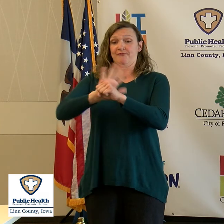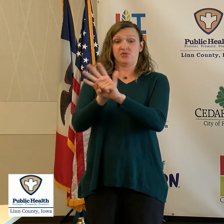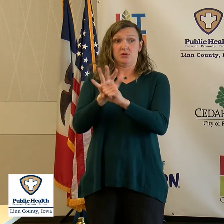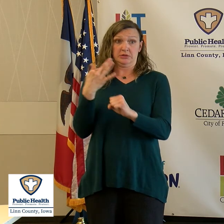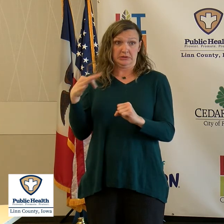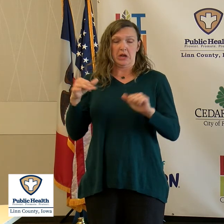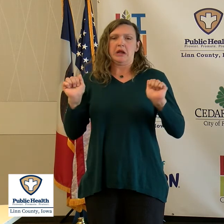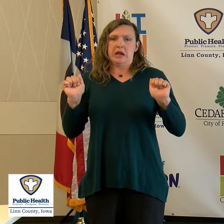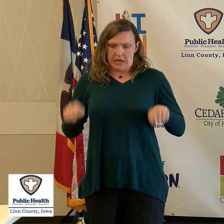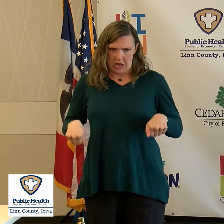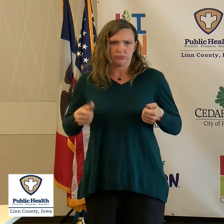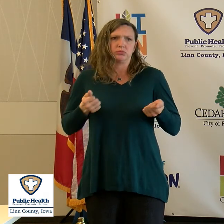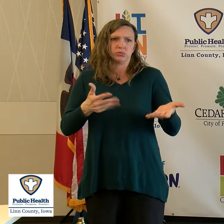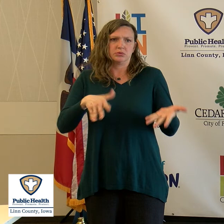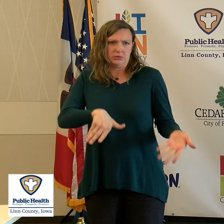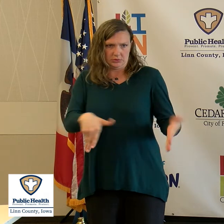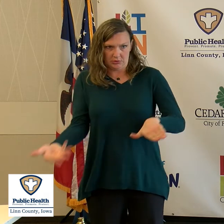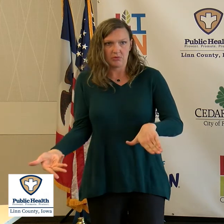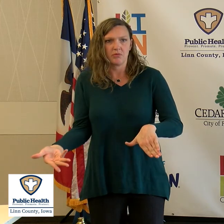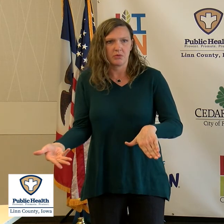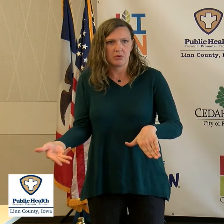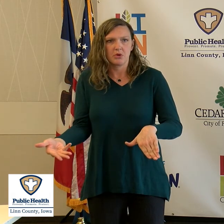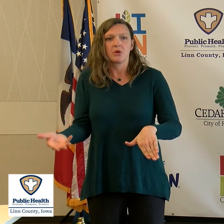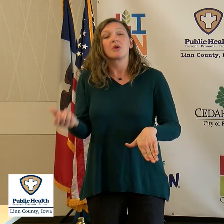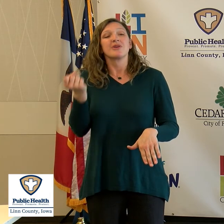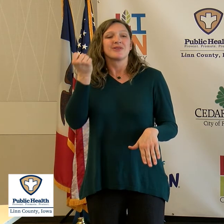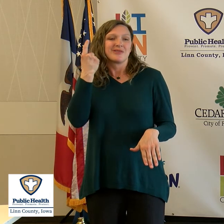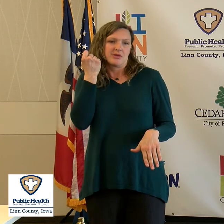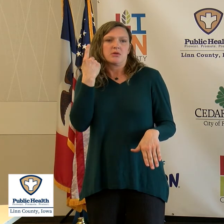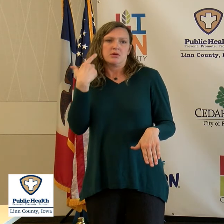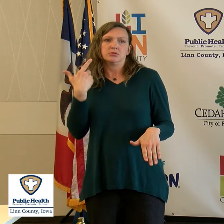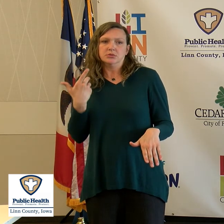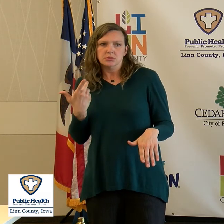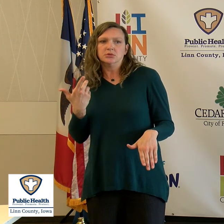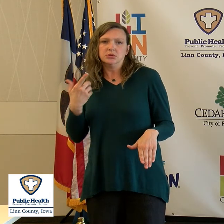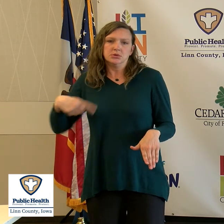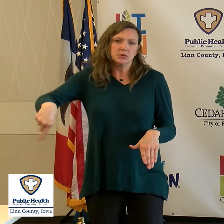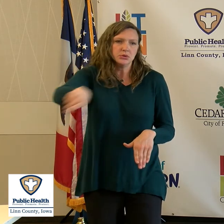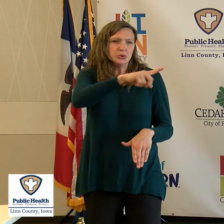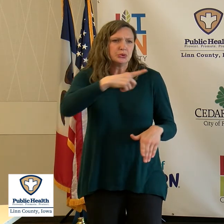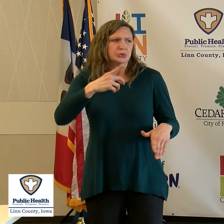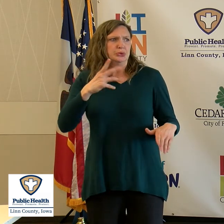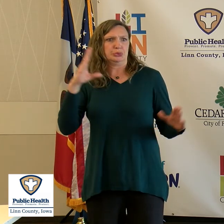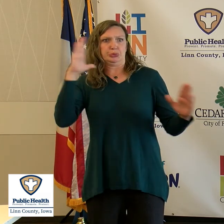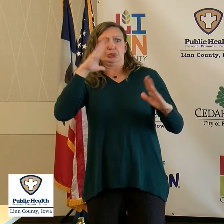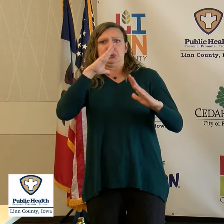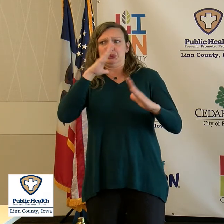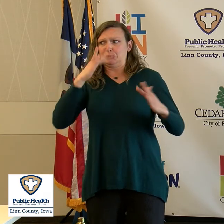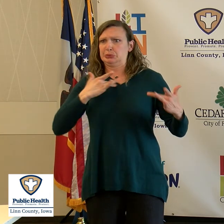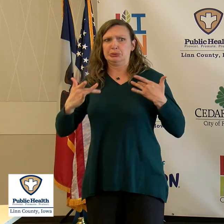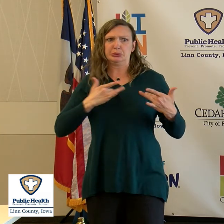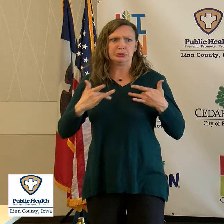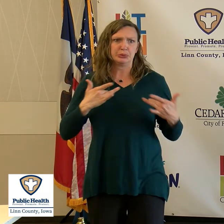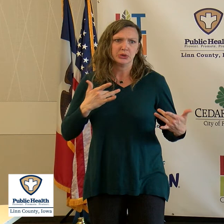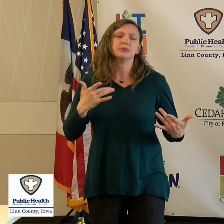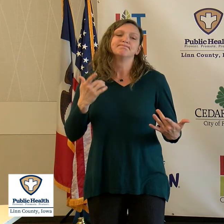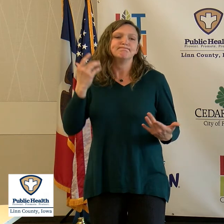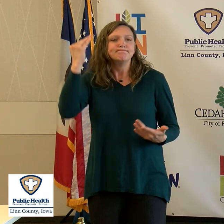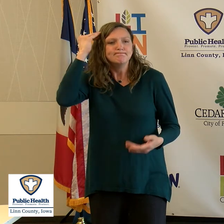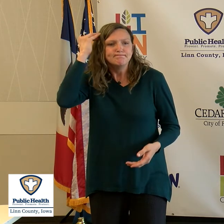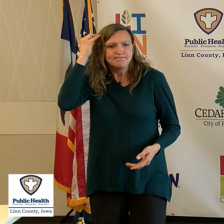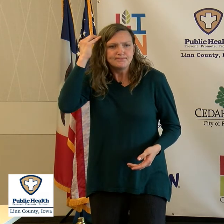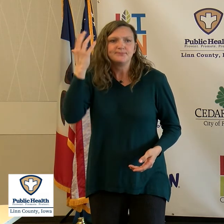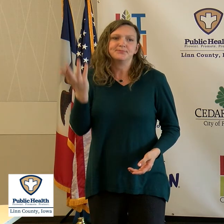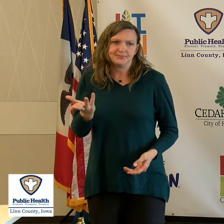chronic conditions will die at higher rates from COVID-19. It is already happening. And we know that minority groups are